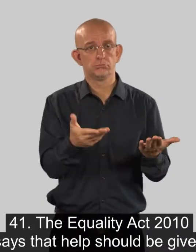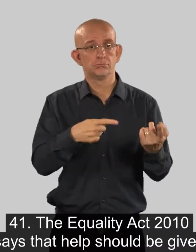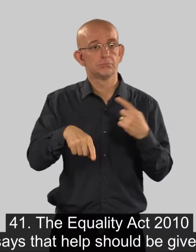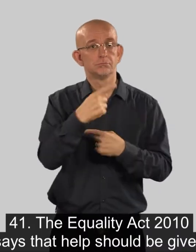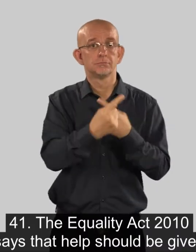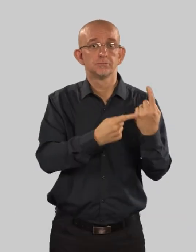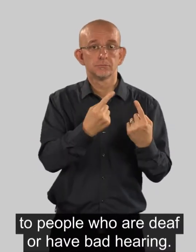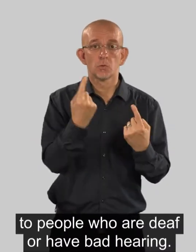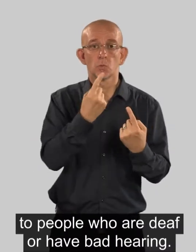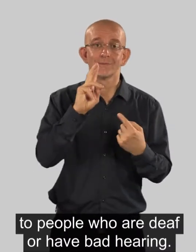bad hearing.